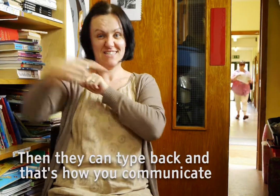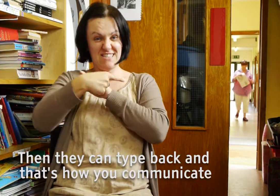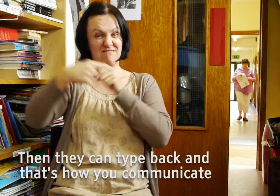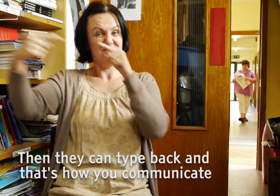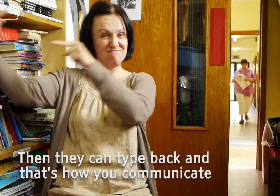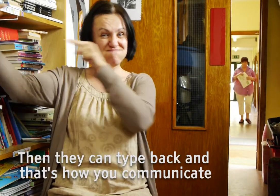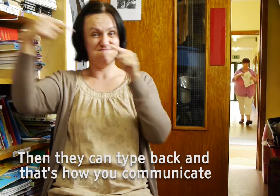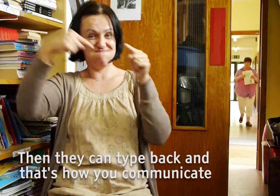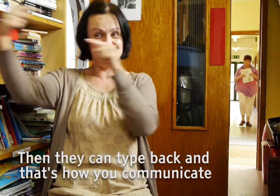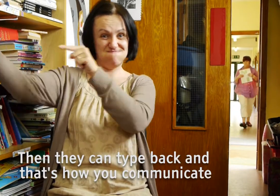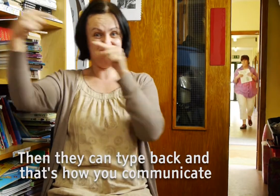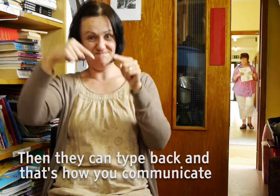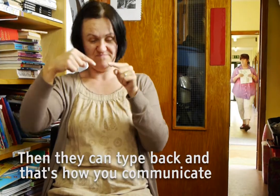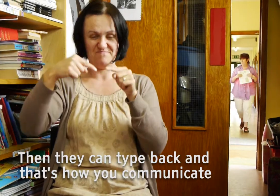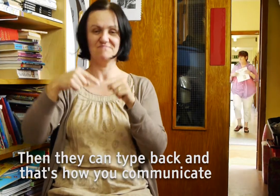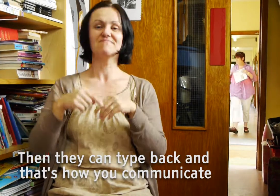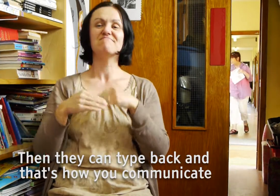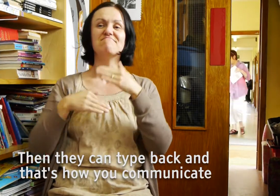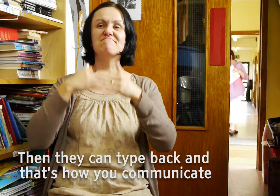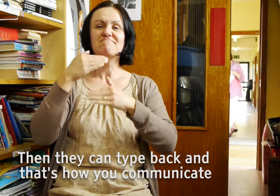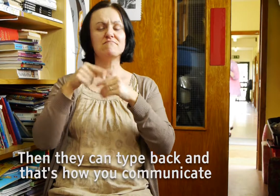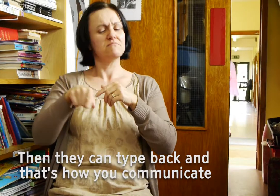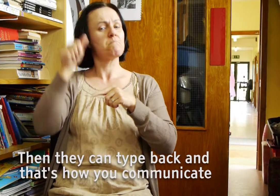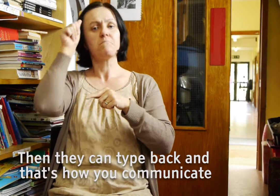back, and that way we can communicate via Minicoms.